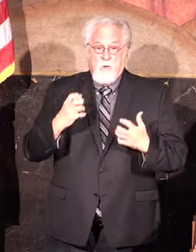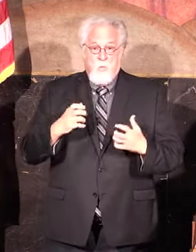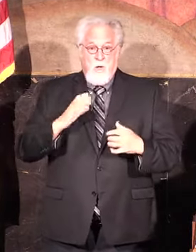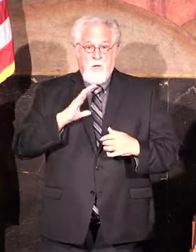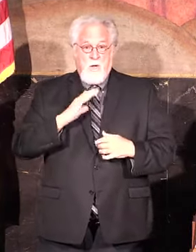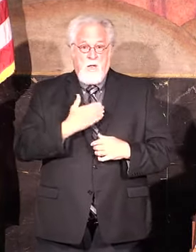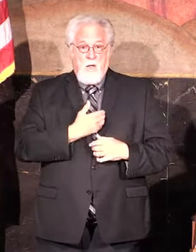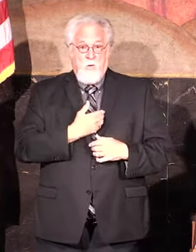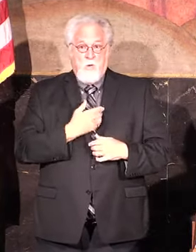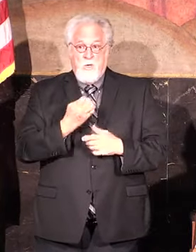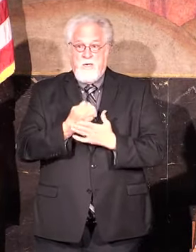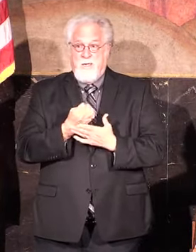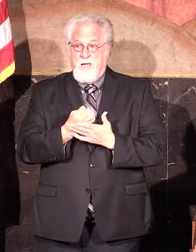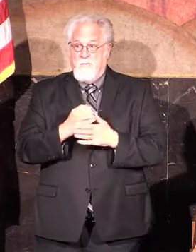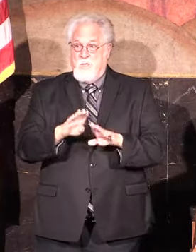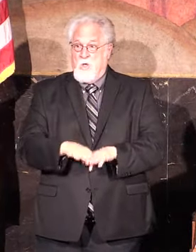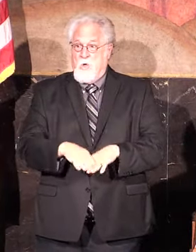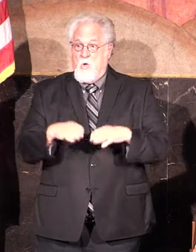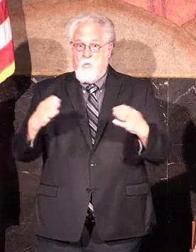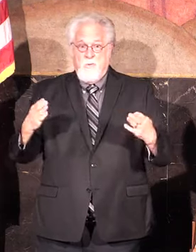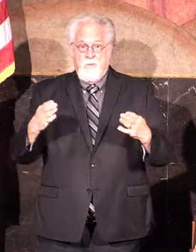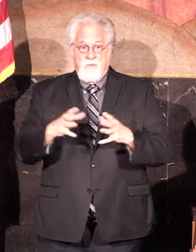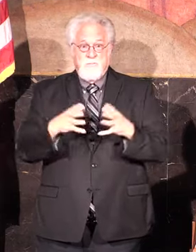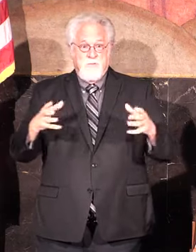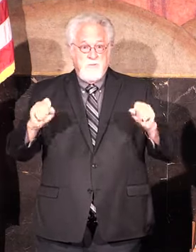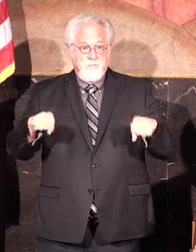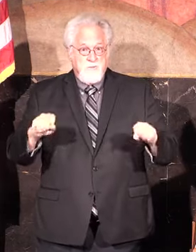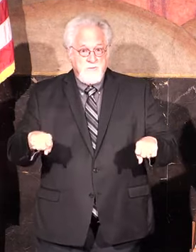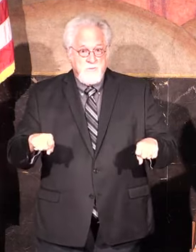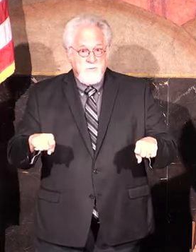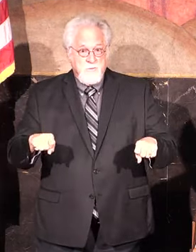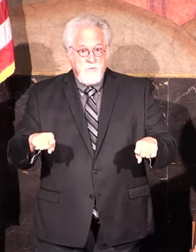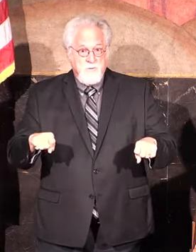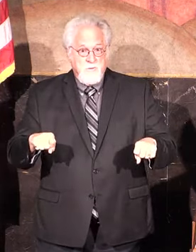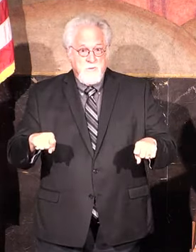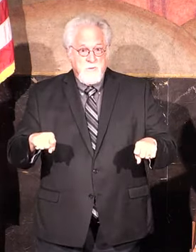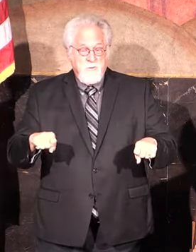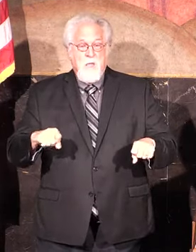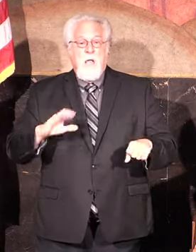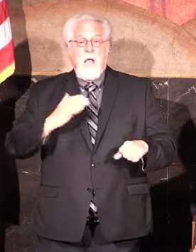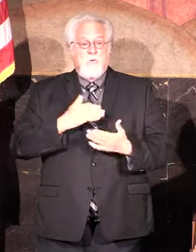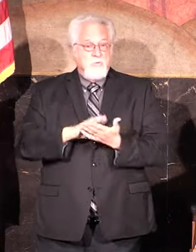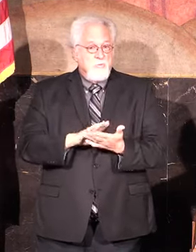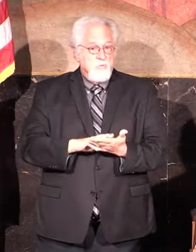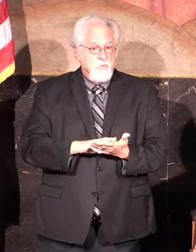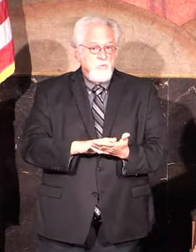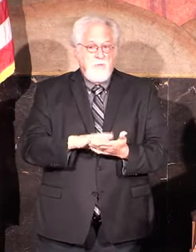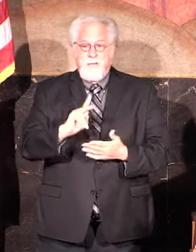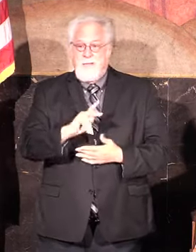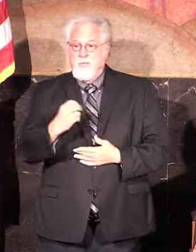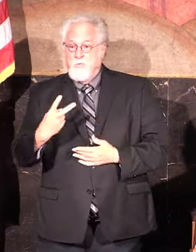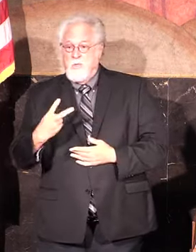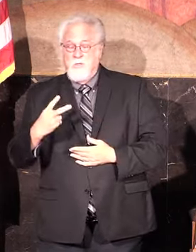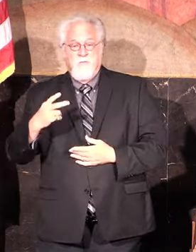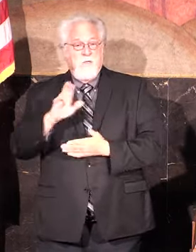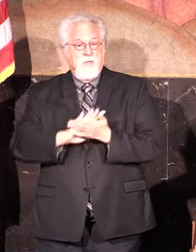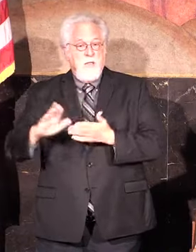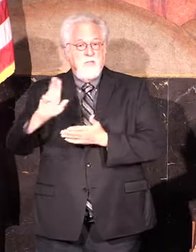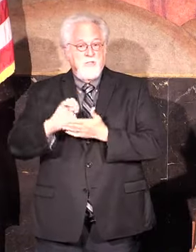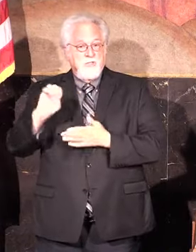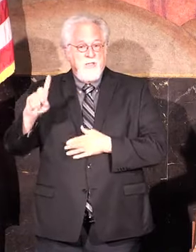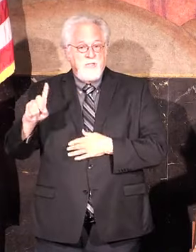our economy to be open as possible, but safely, as our schools, K through 12, higher education,